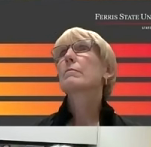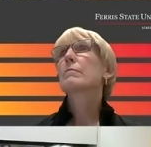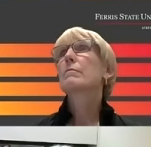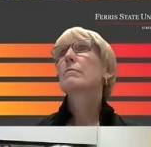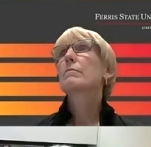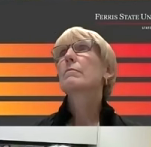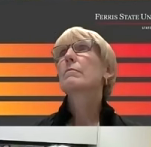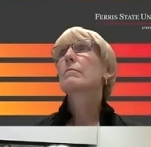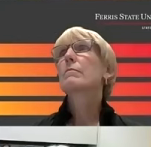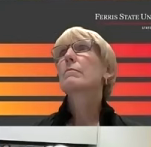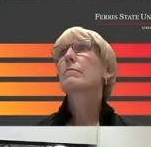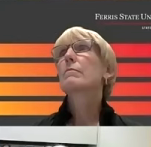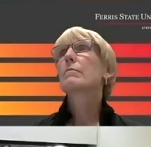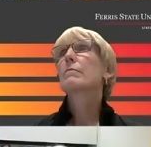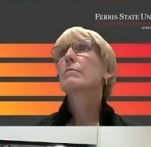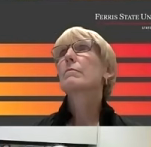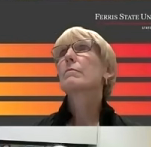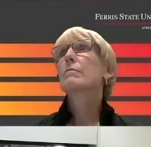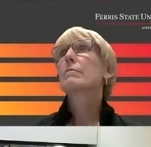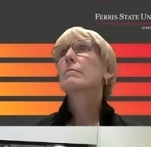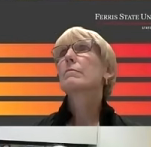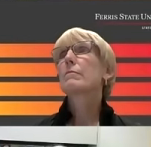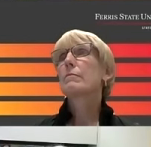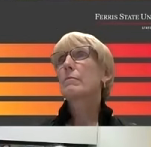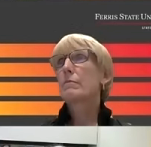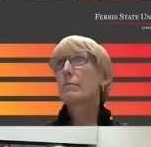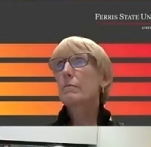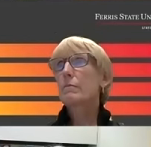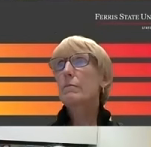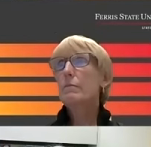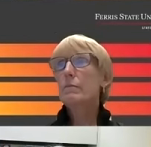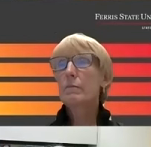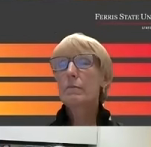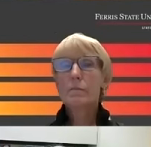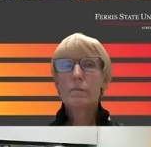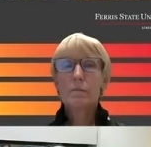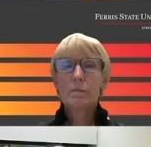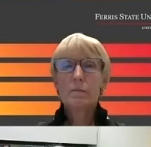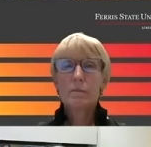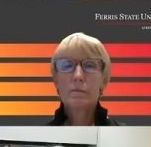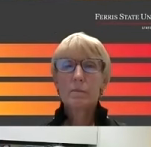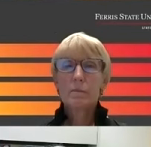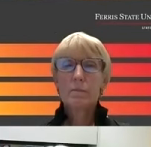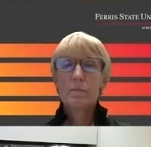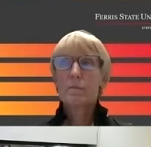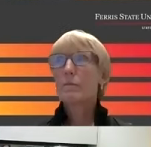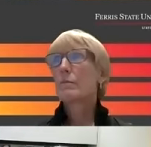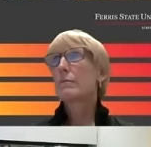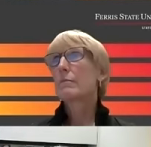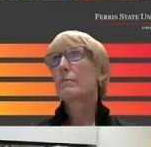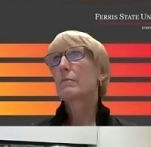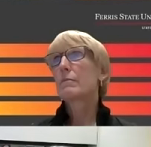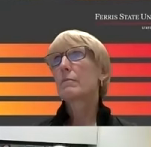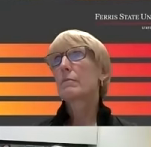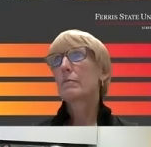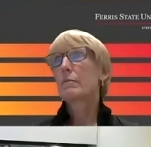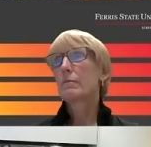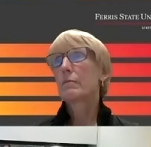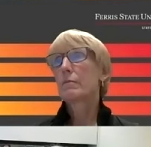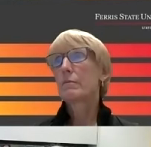and brothers who live as white men, and brothers who live as black men, and brothers who live as red men, and brothers who don't want to live,